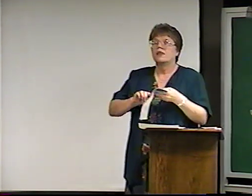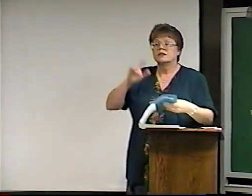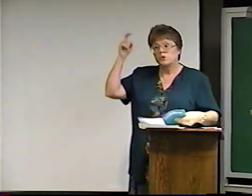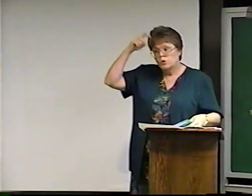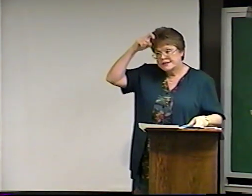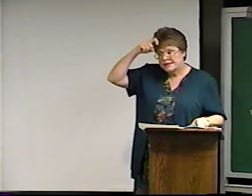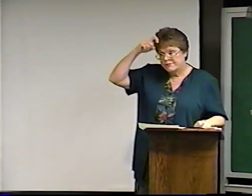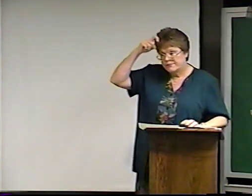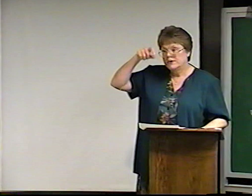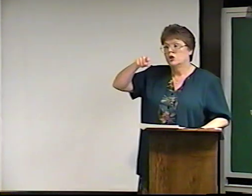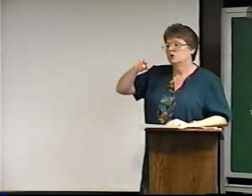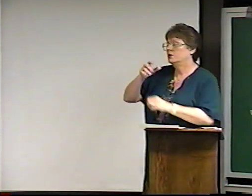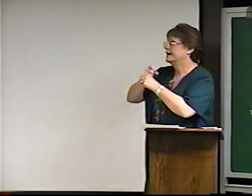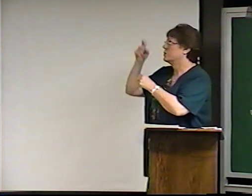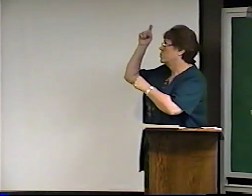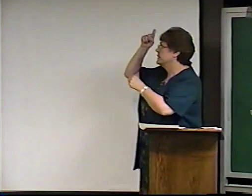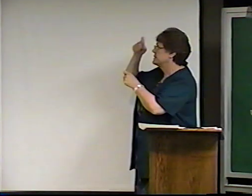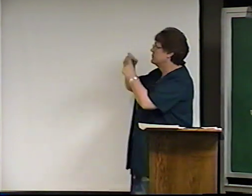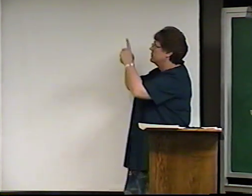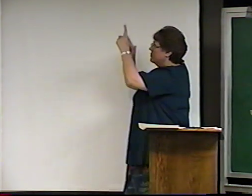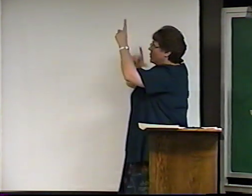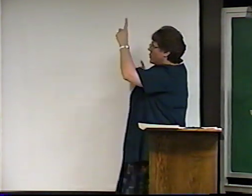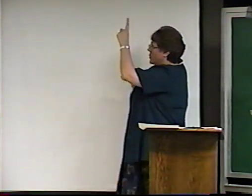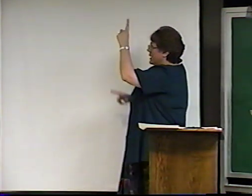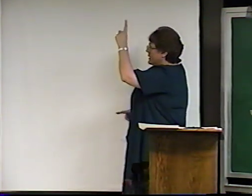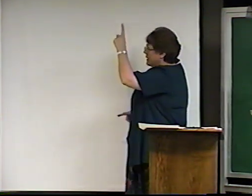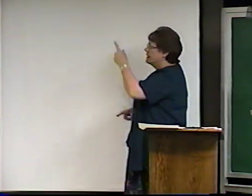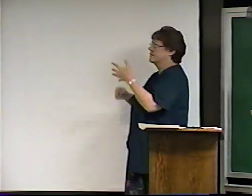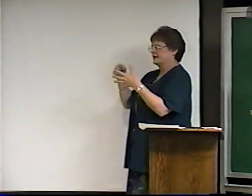That's the wisdom. You get wisdom from the Lord.